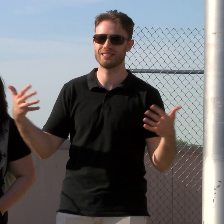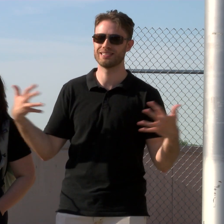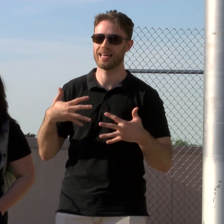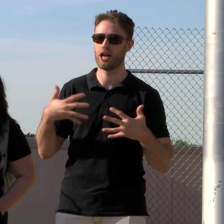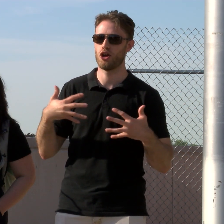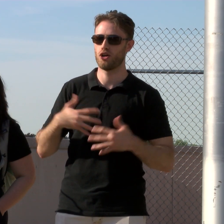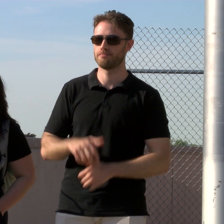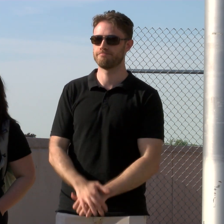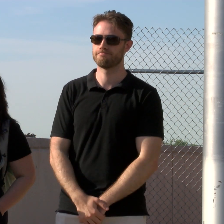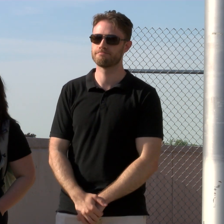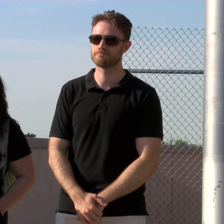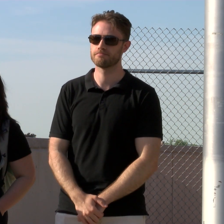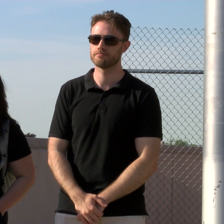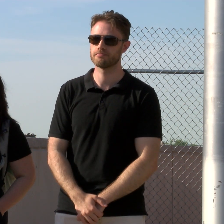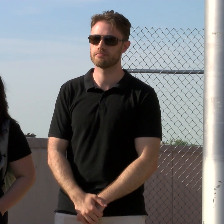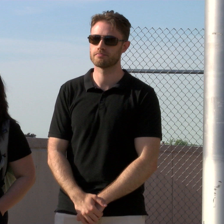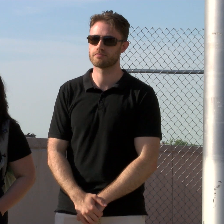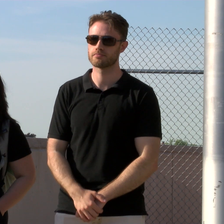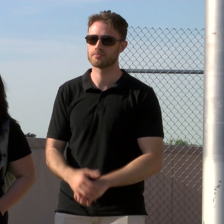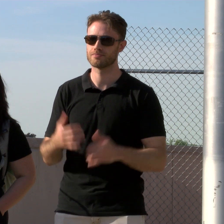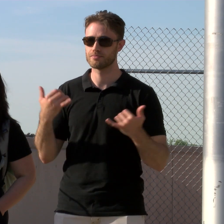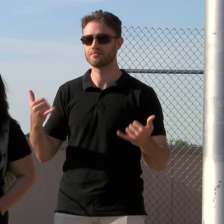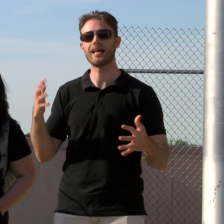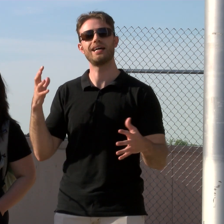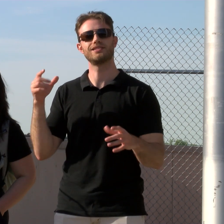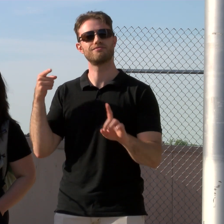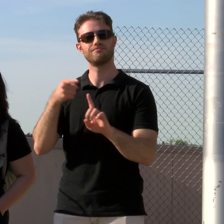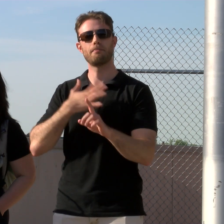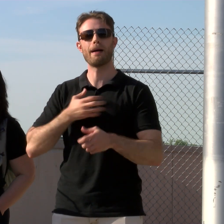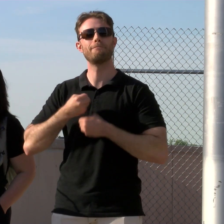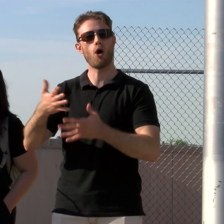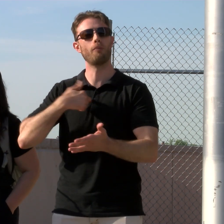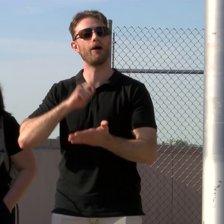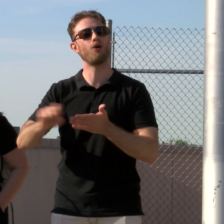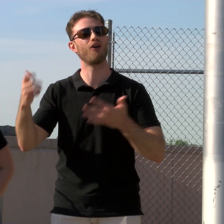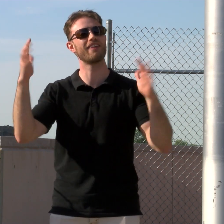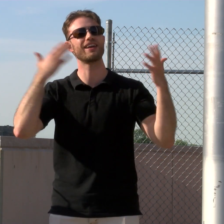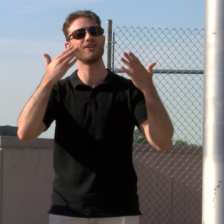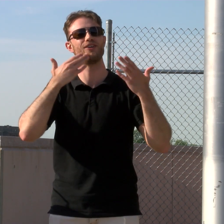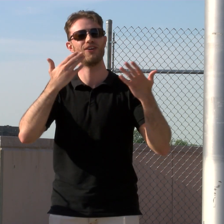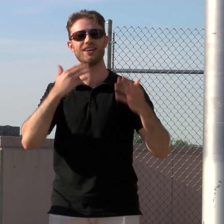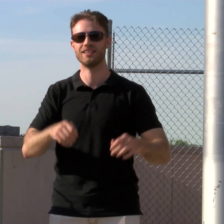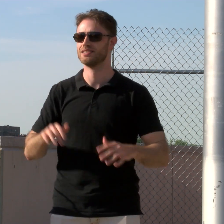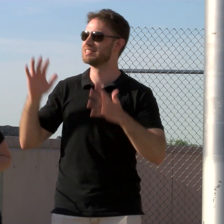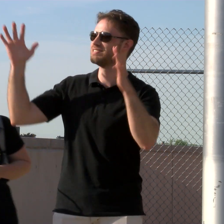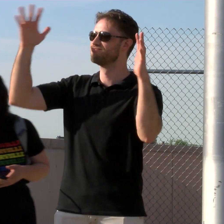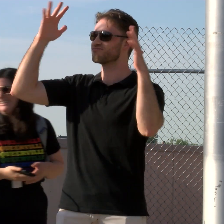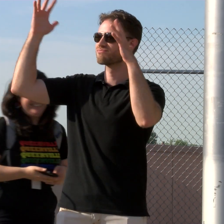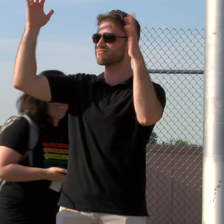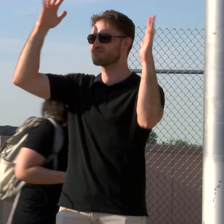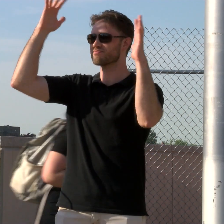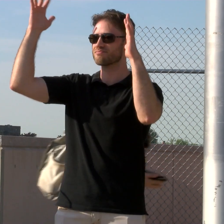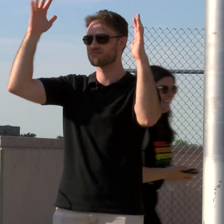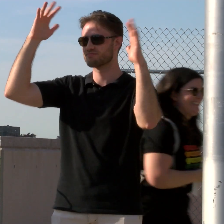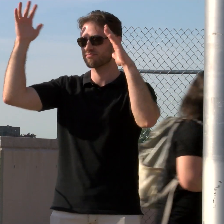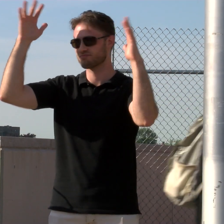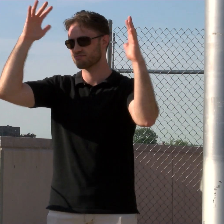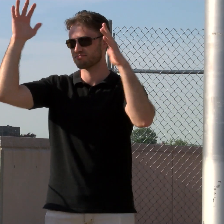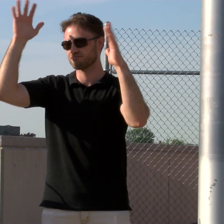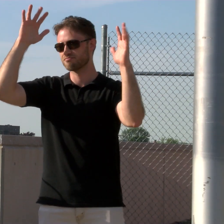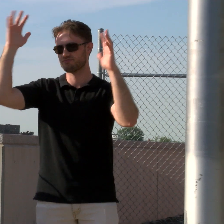door. And that was my poem that I wrote. Thank you.